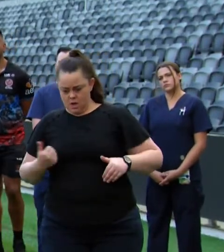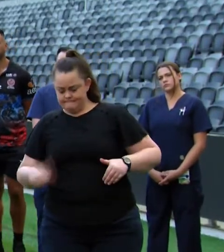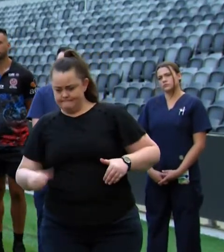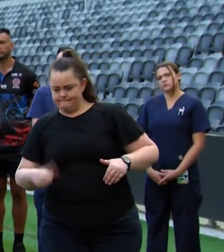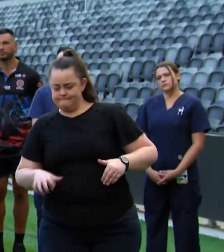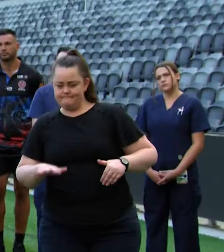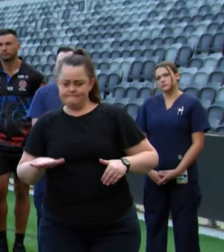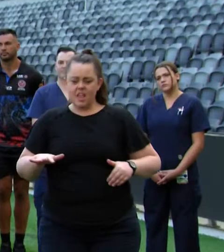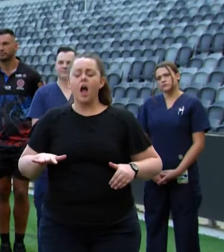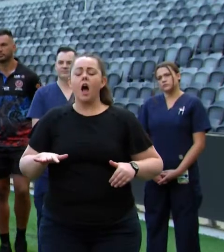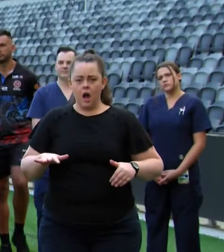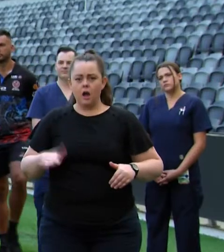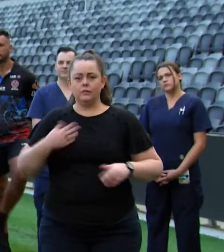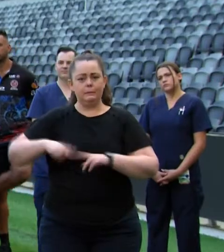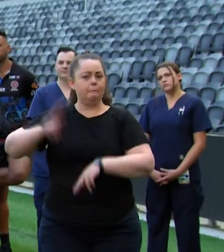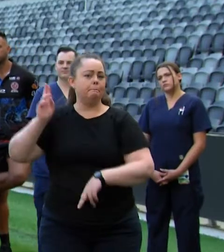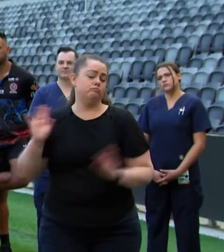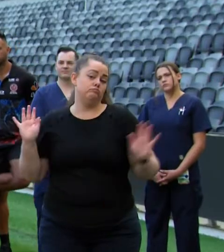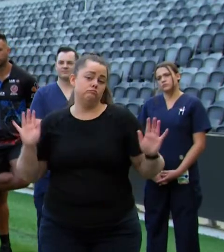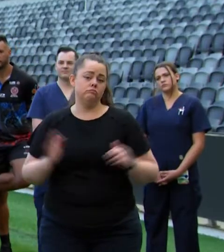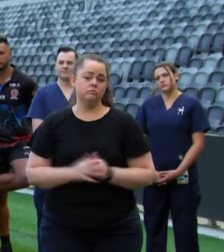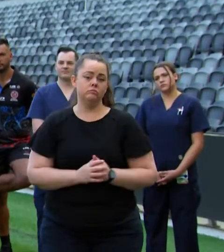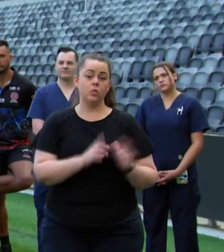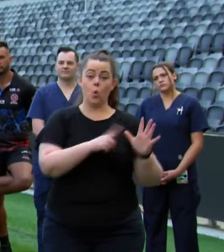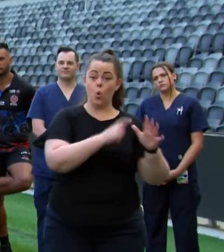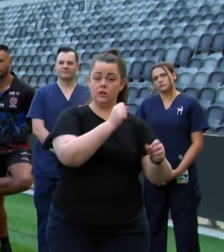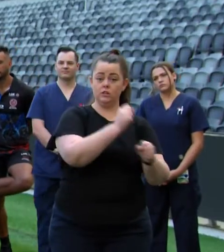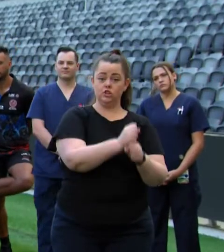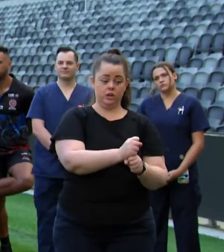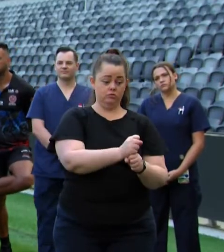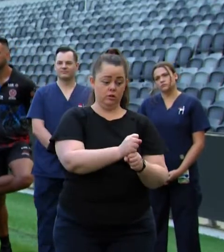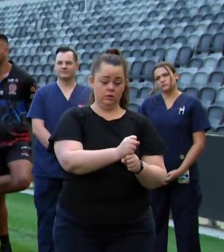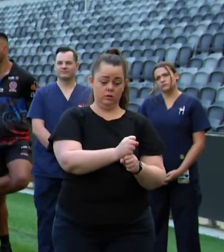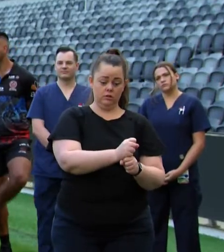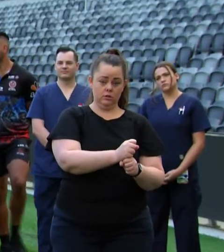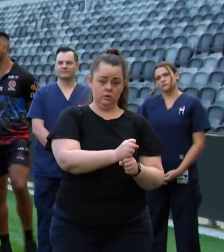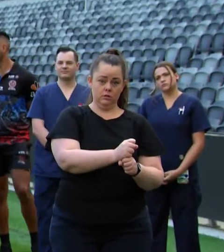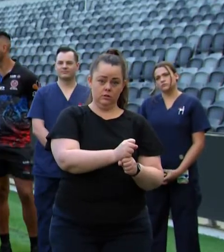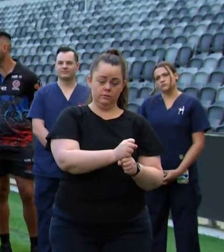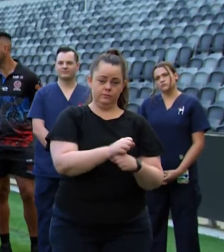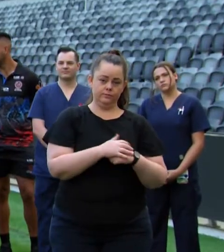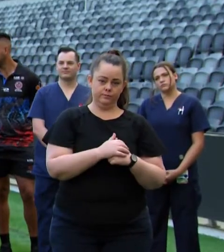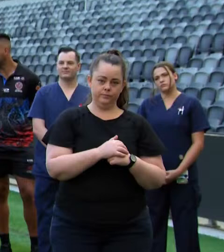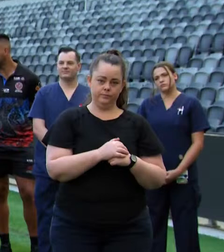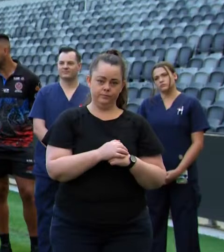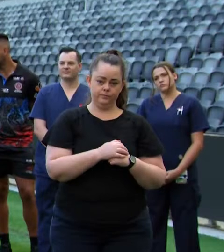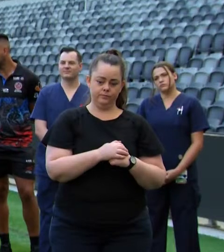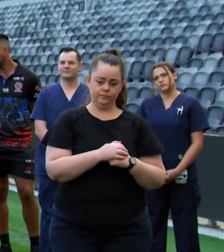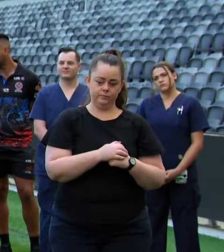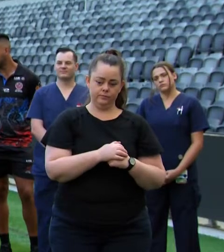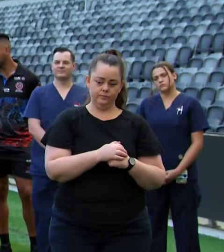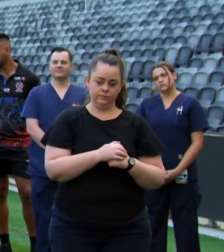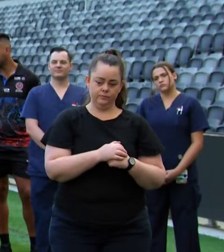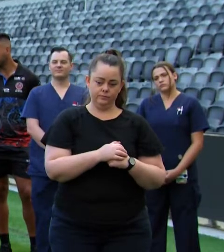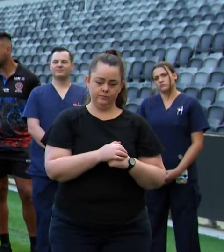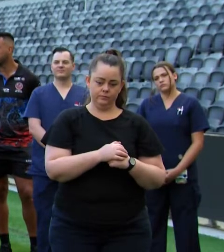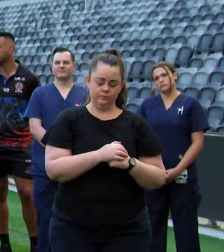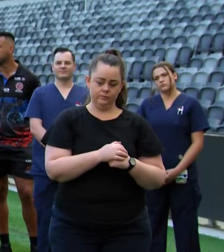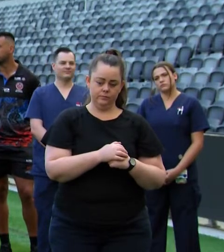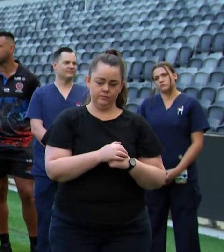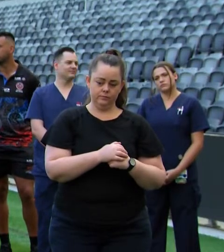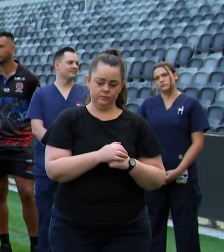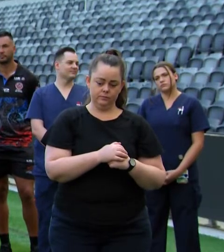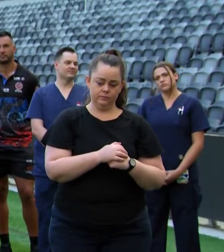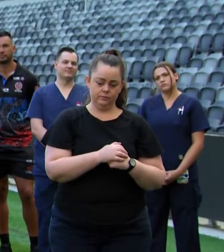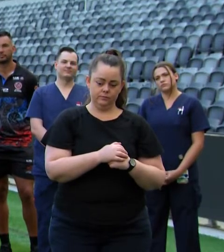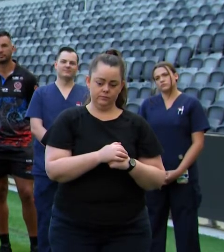very clear, and that is that the Auditor General provided an unqualified account in relation to Treasury's position on